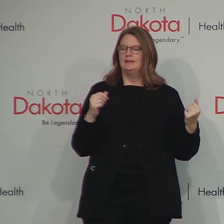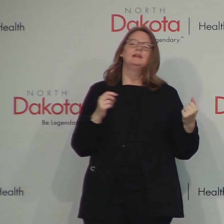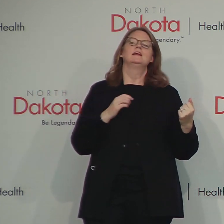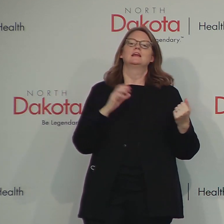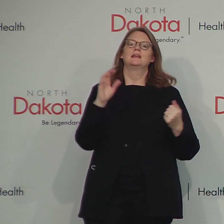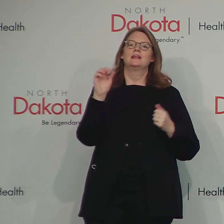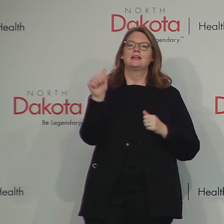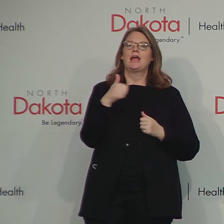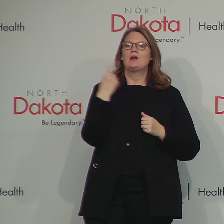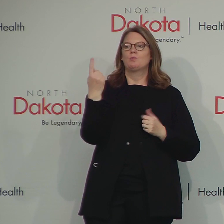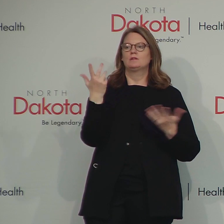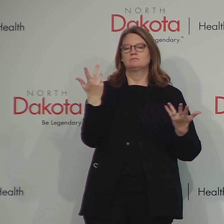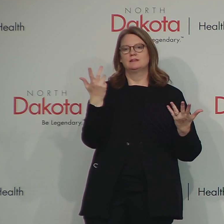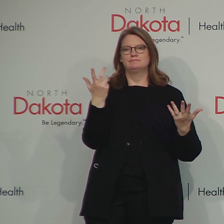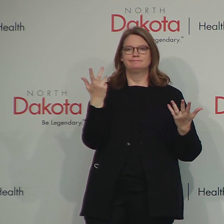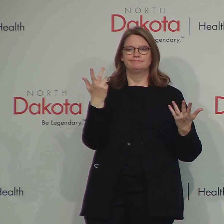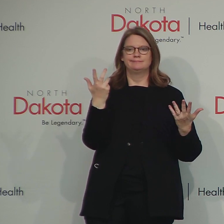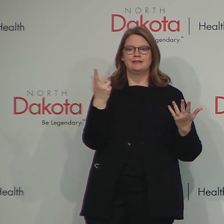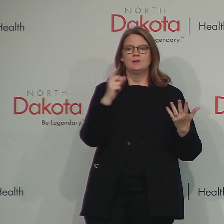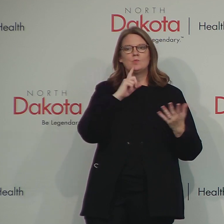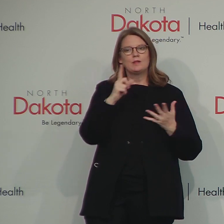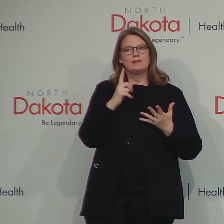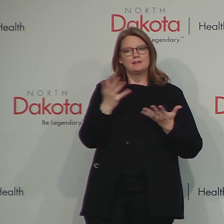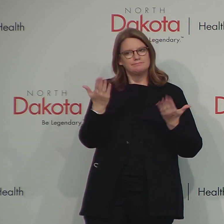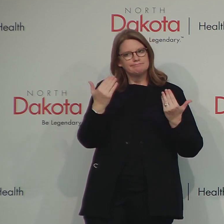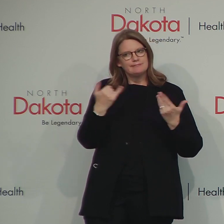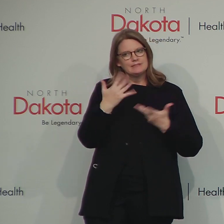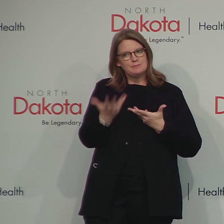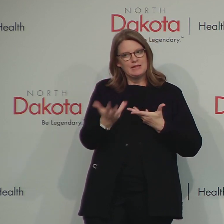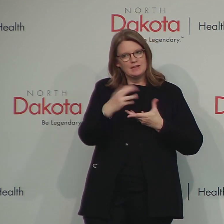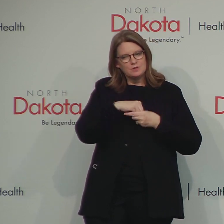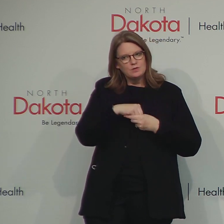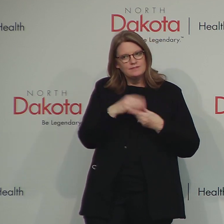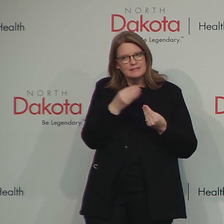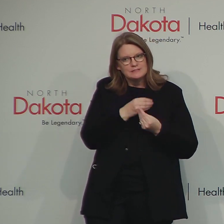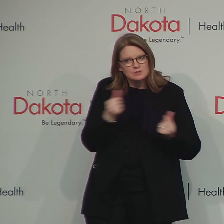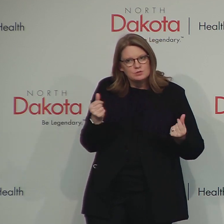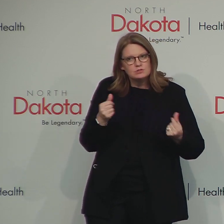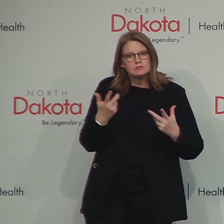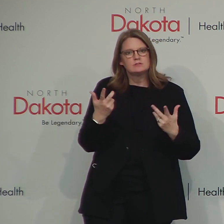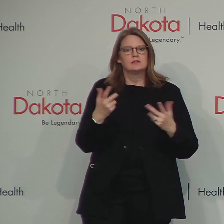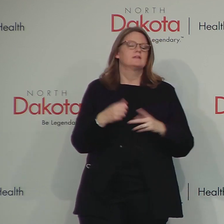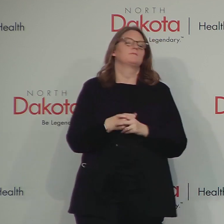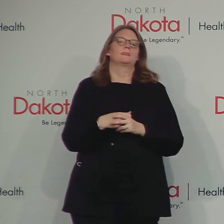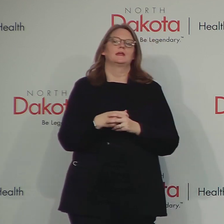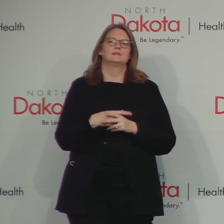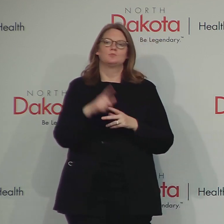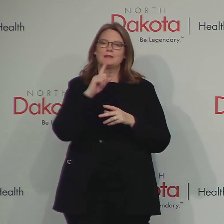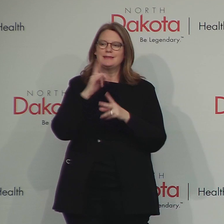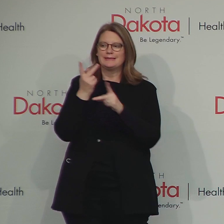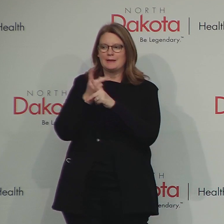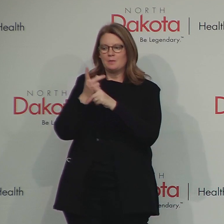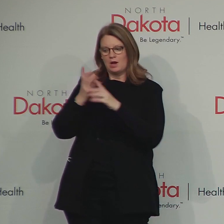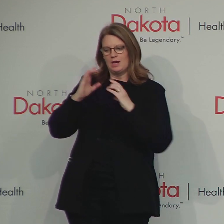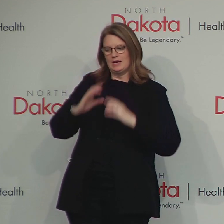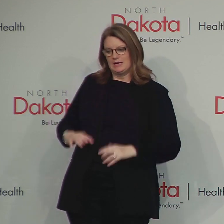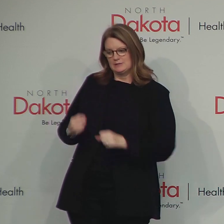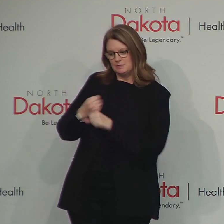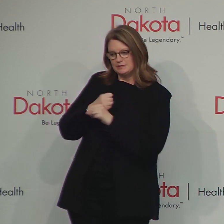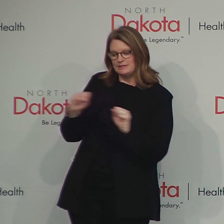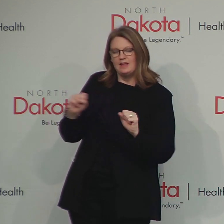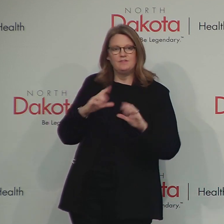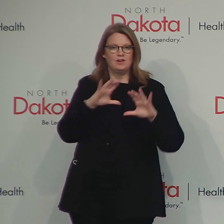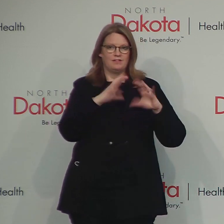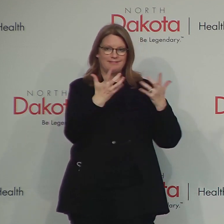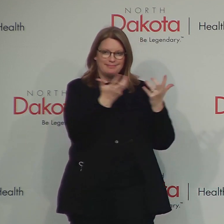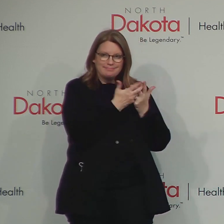Anybody that wants to say, let's be part of the solution till the vaccines are done, and let's keep our customers safe, let's keep our classmates safe,